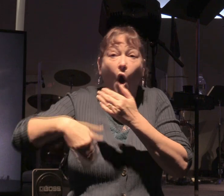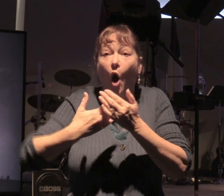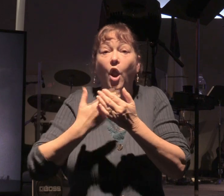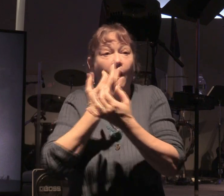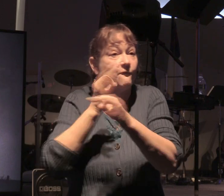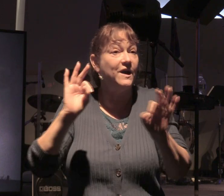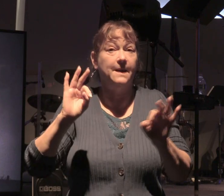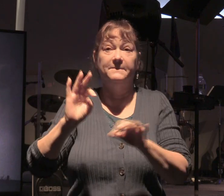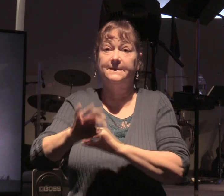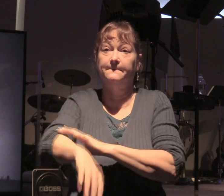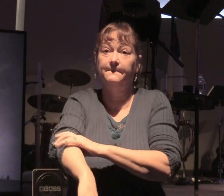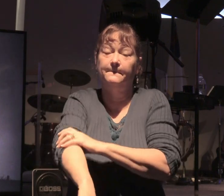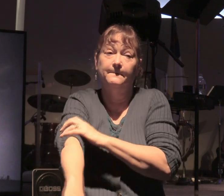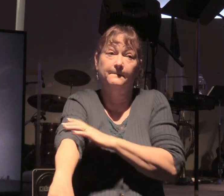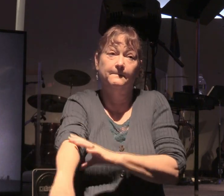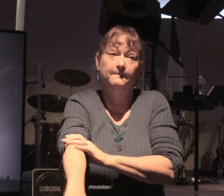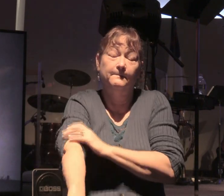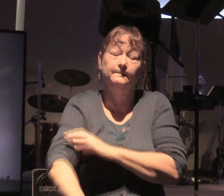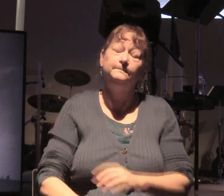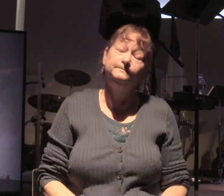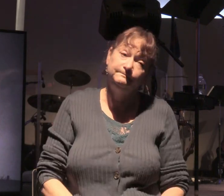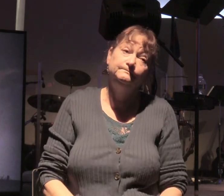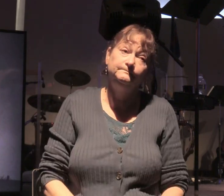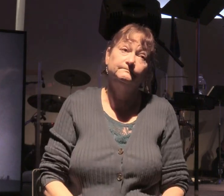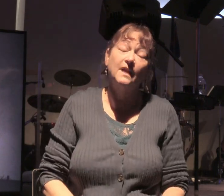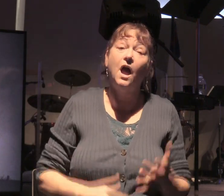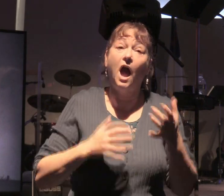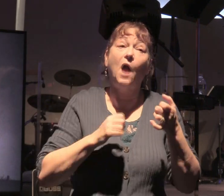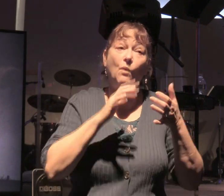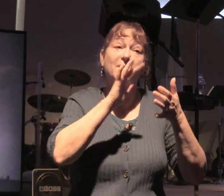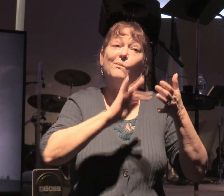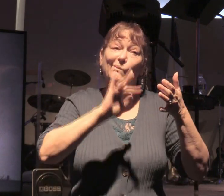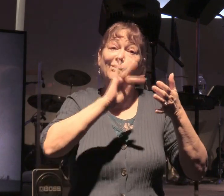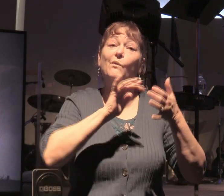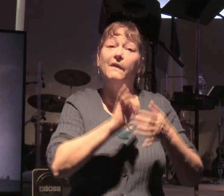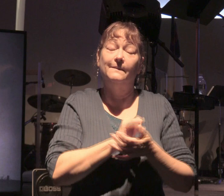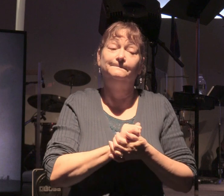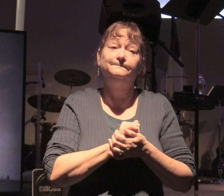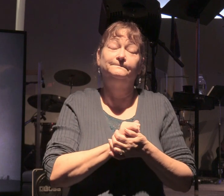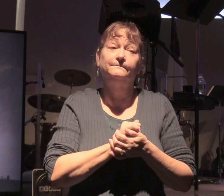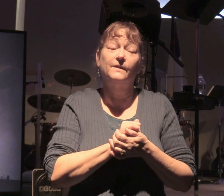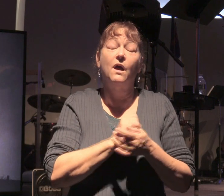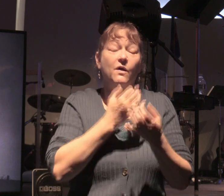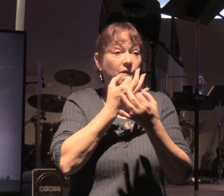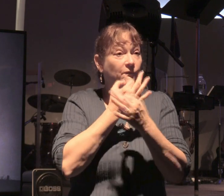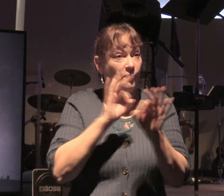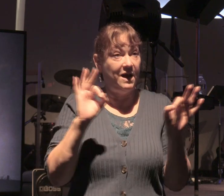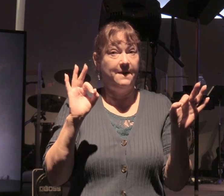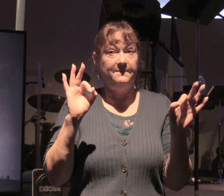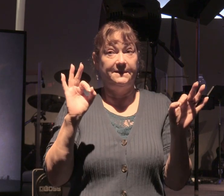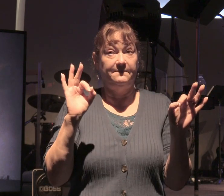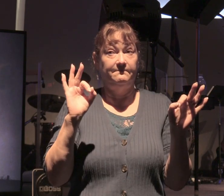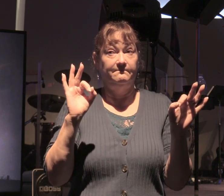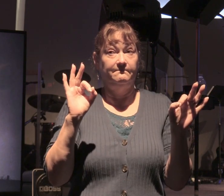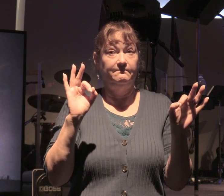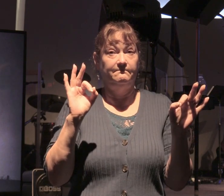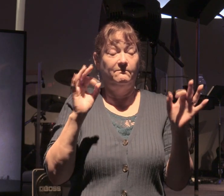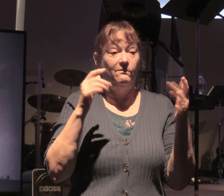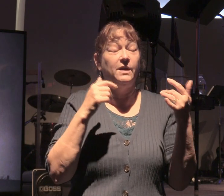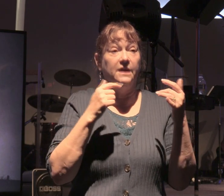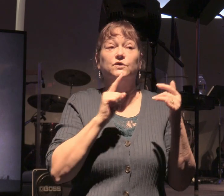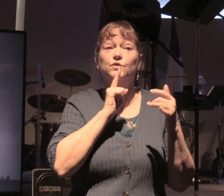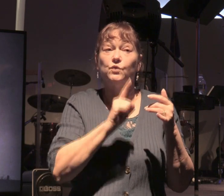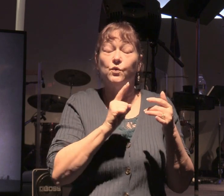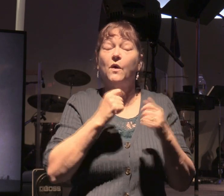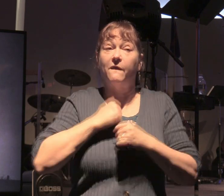our freedoms. I'd like to correct that. All of those freedoms, while it is definitely